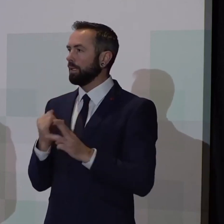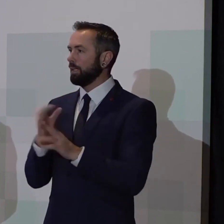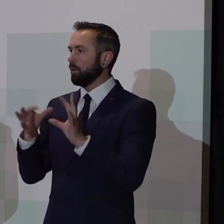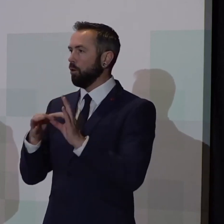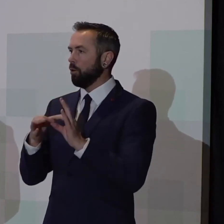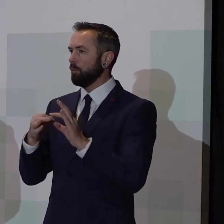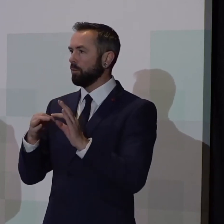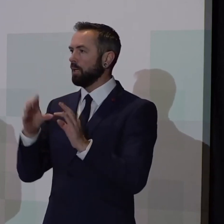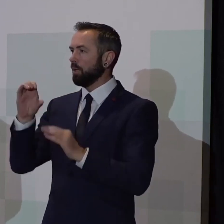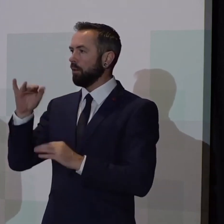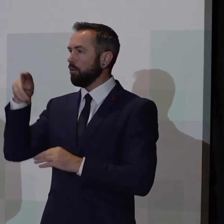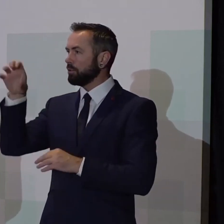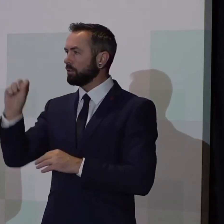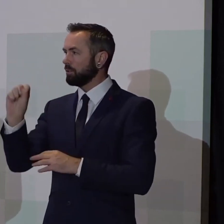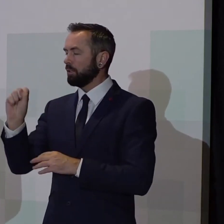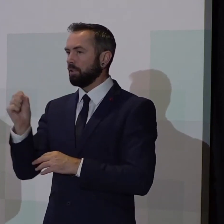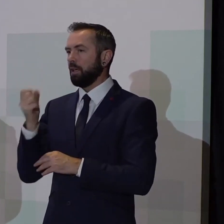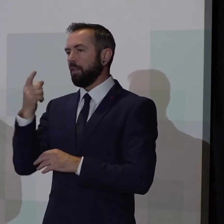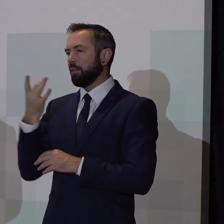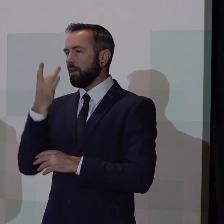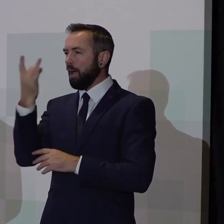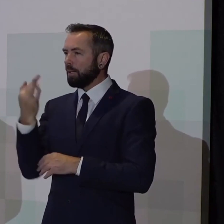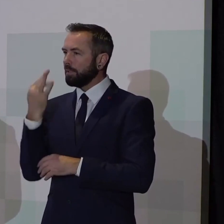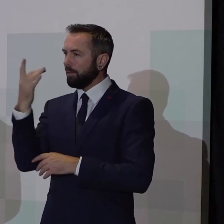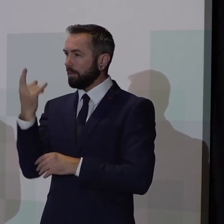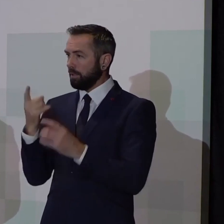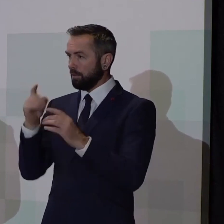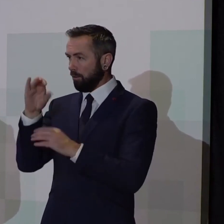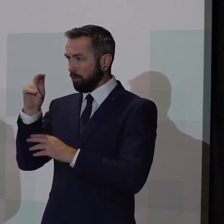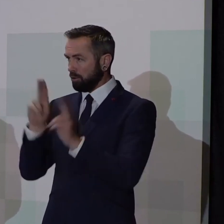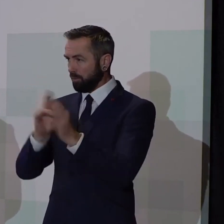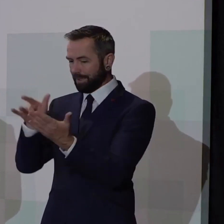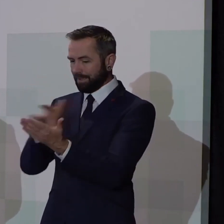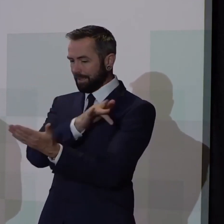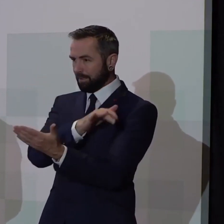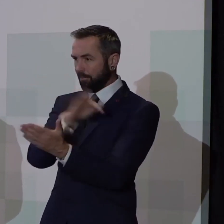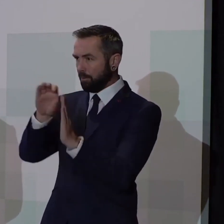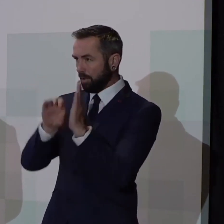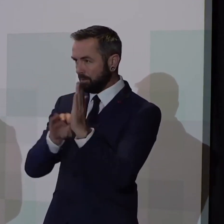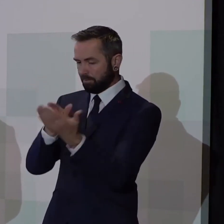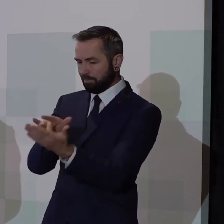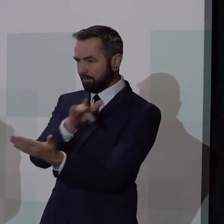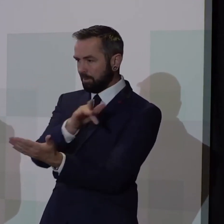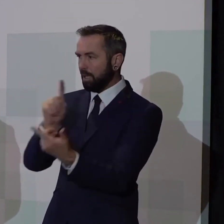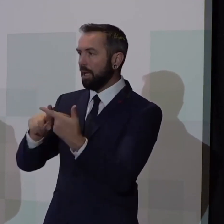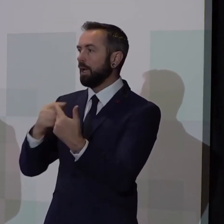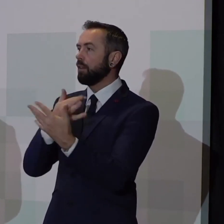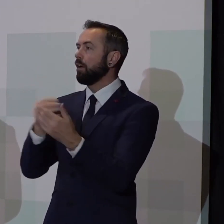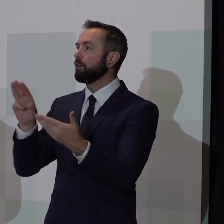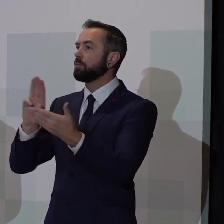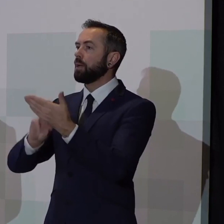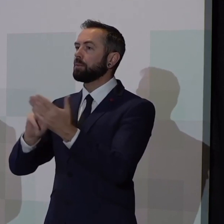convention was asked whether that clause on the role of women in the home should be deleted. And a large majority of the convention